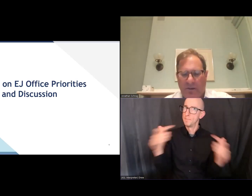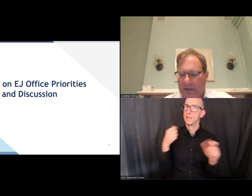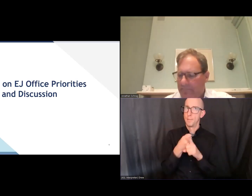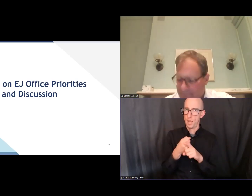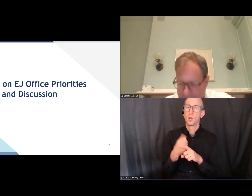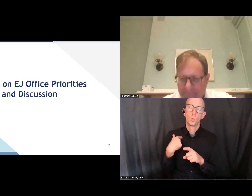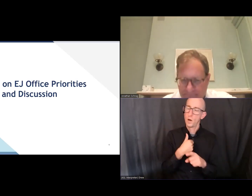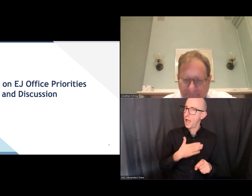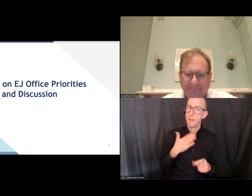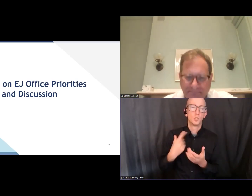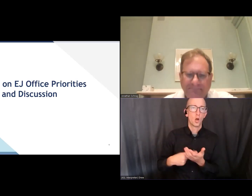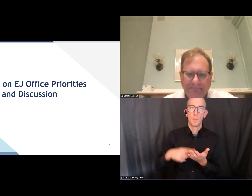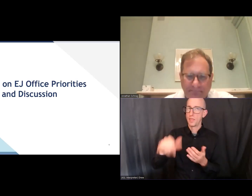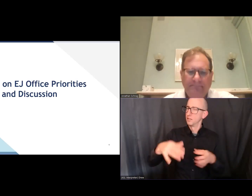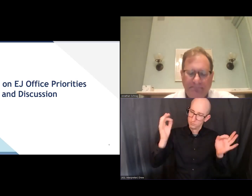happy to talk about